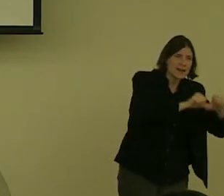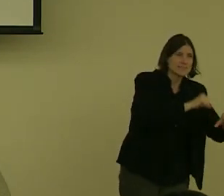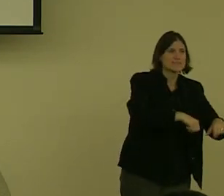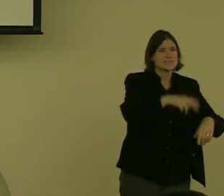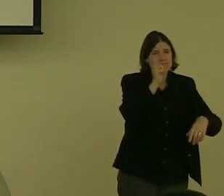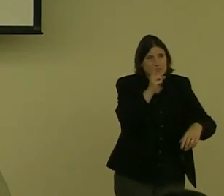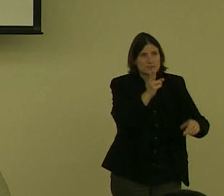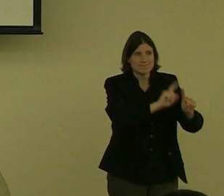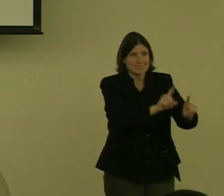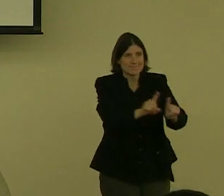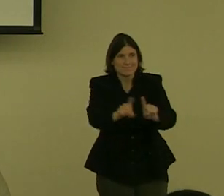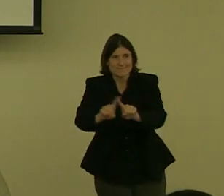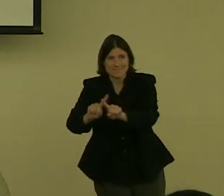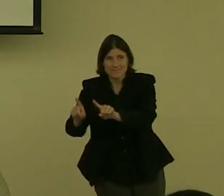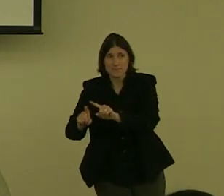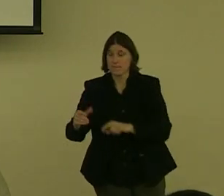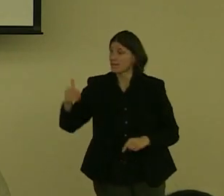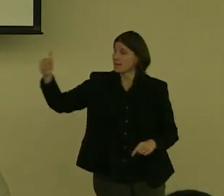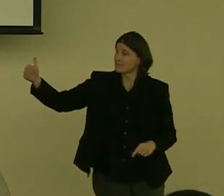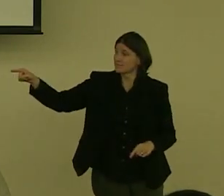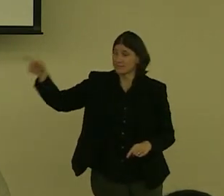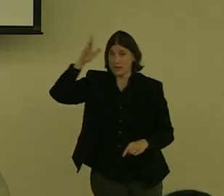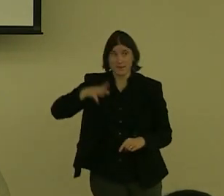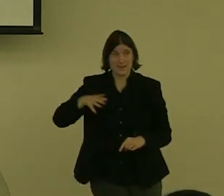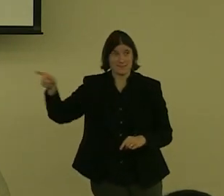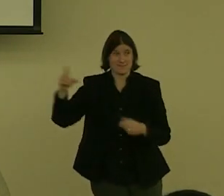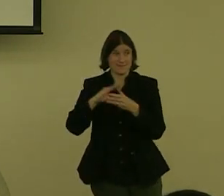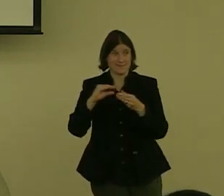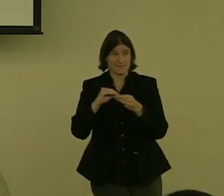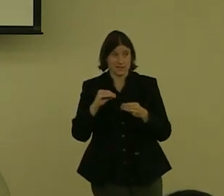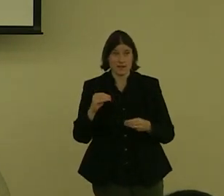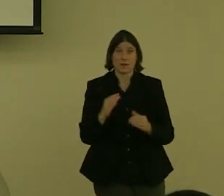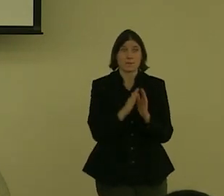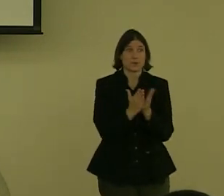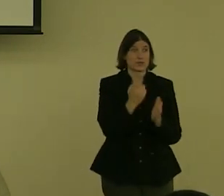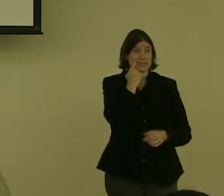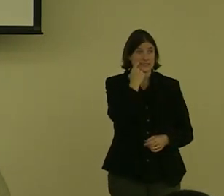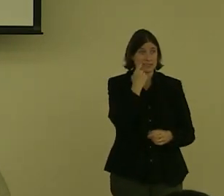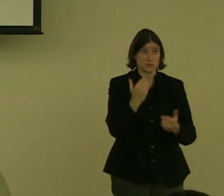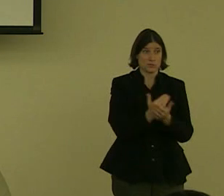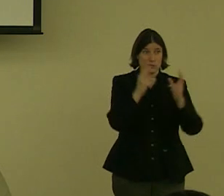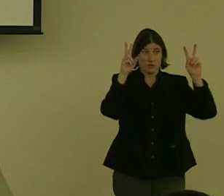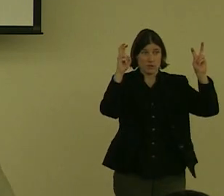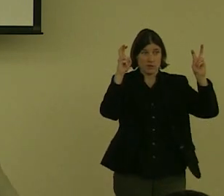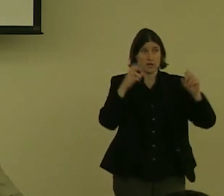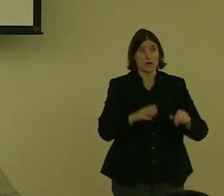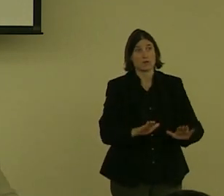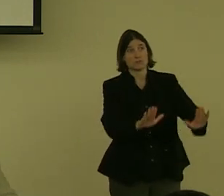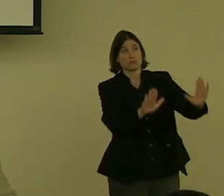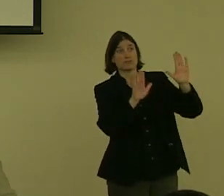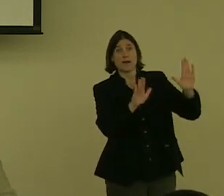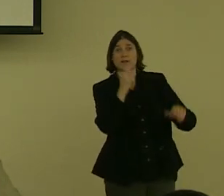They released this book, I believe it's called The Greatest Comic Book of All Time. And chapter